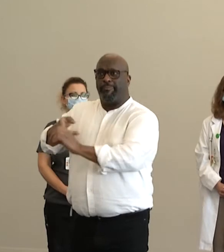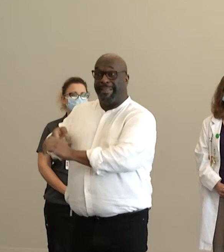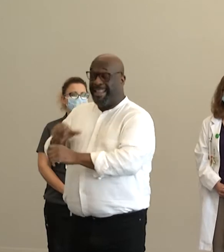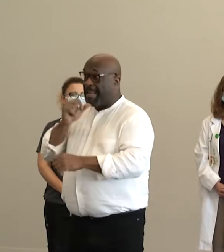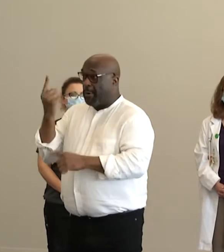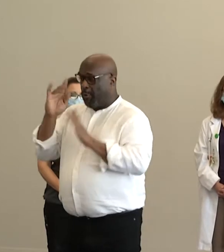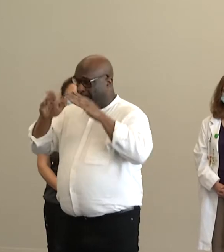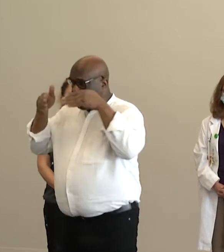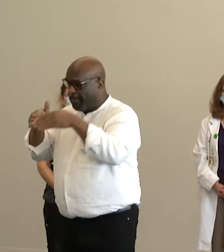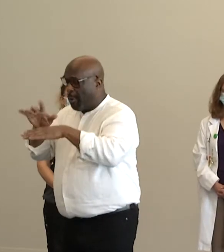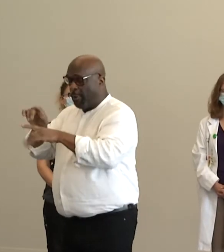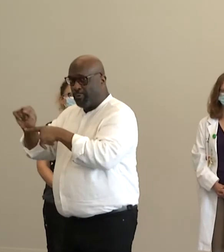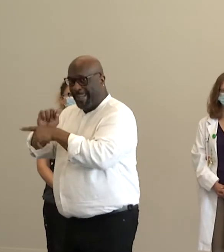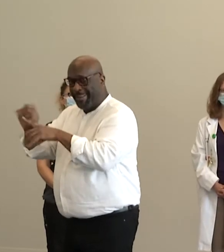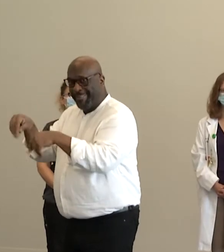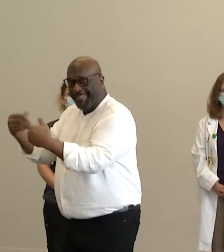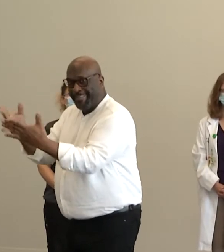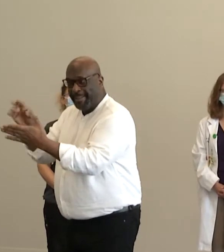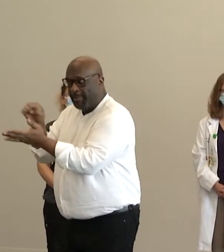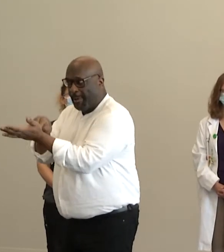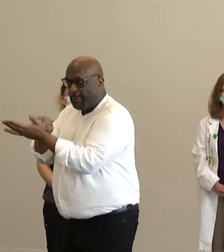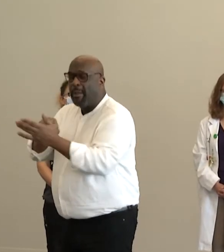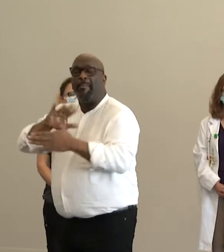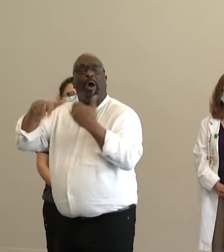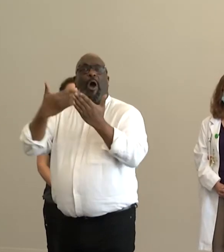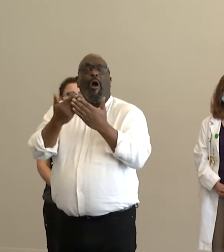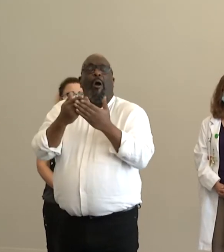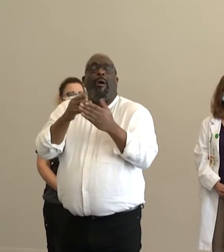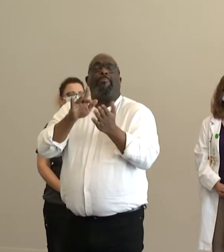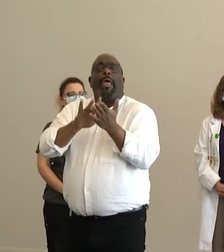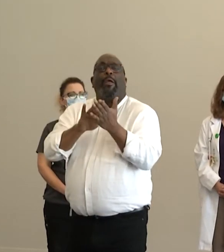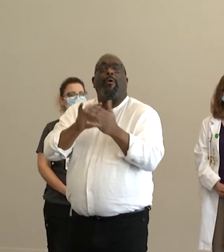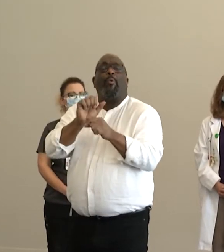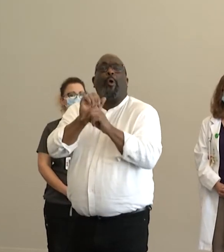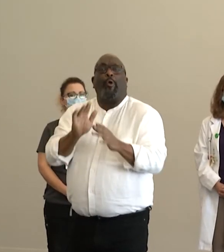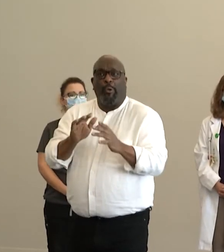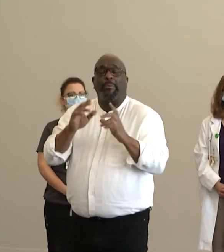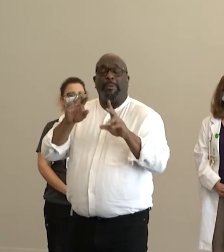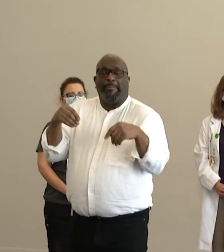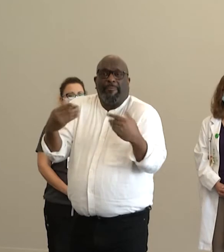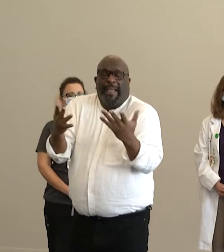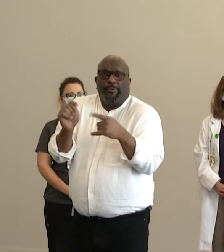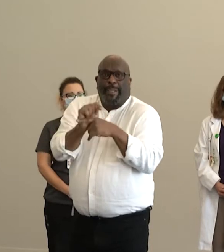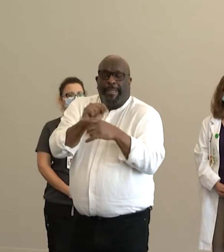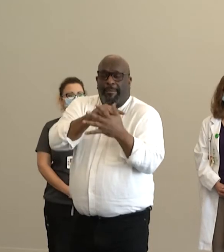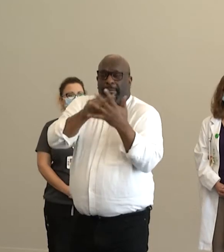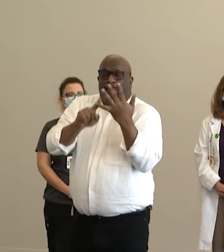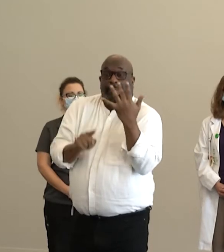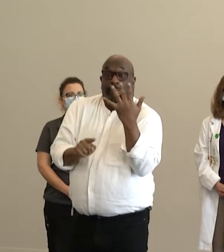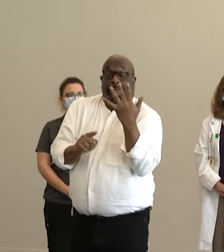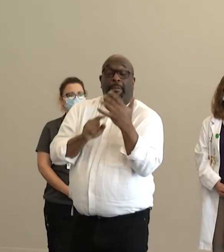we train all medical professionals here at the Cook County Simulation Center. There's been